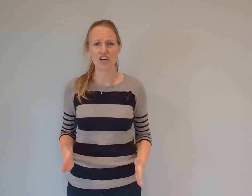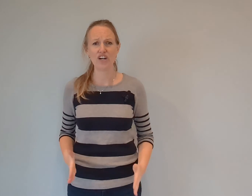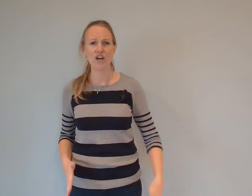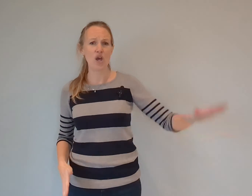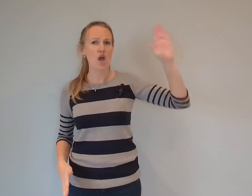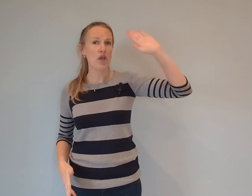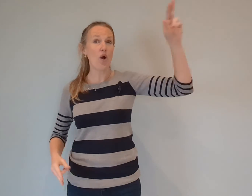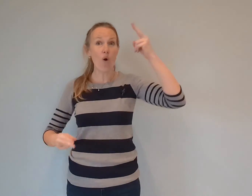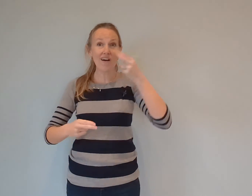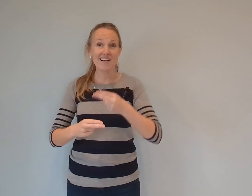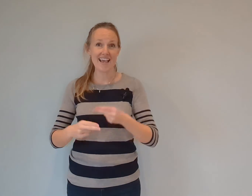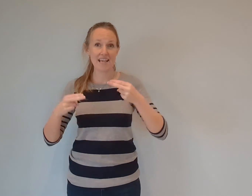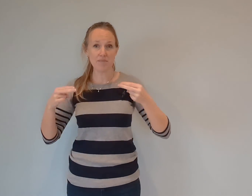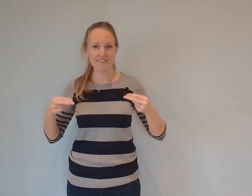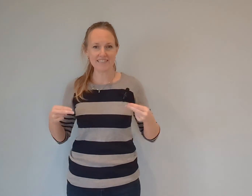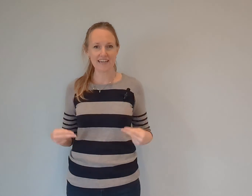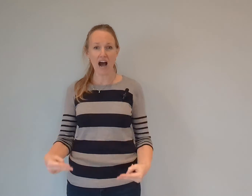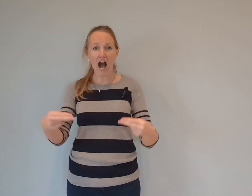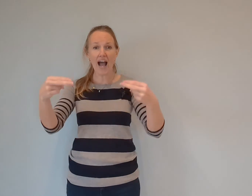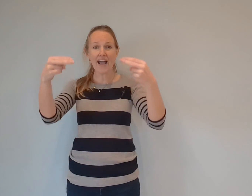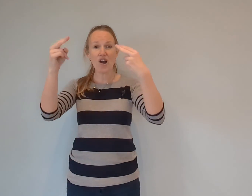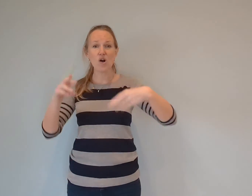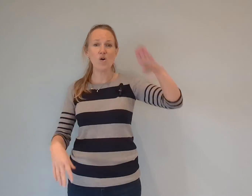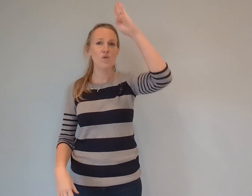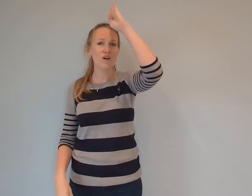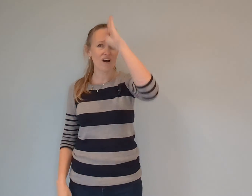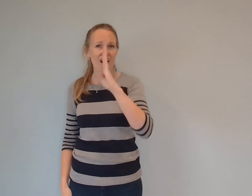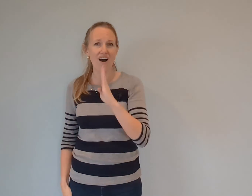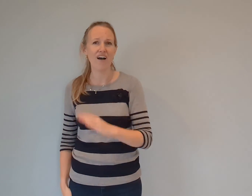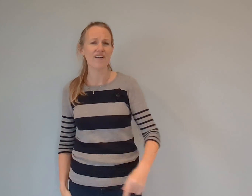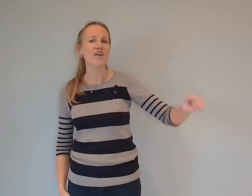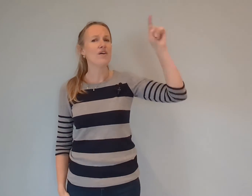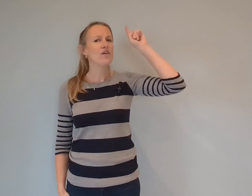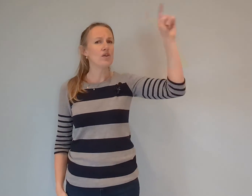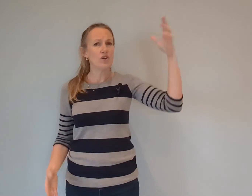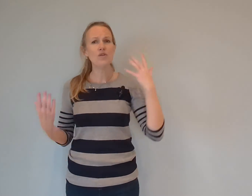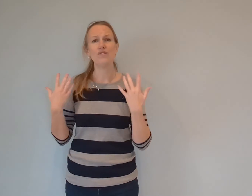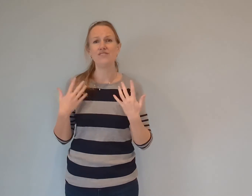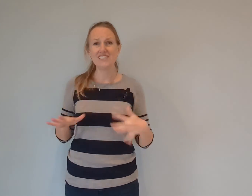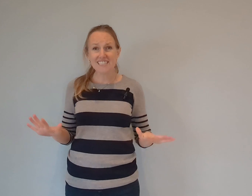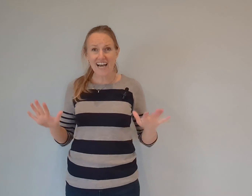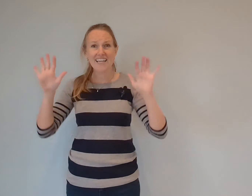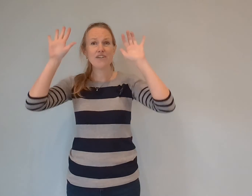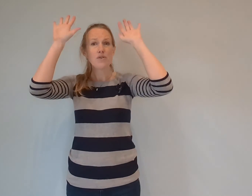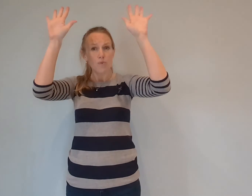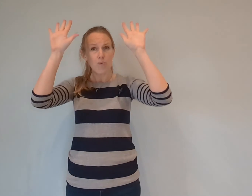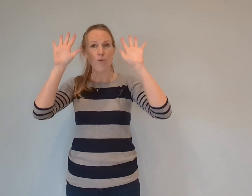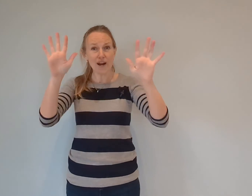Savior, your name lifted high, oh God, you've done